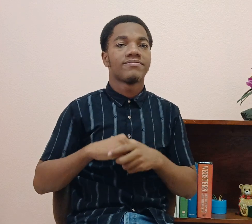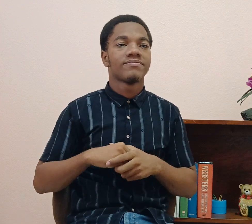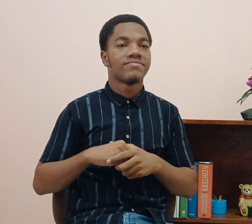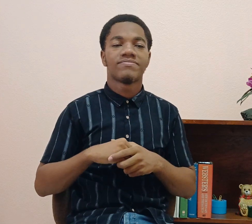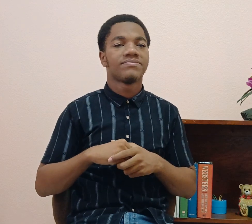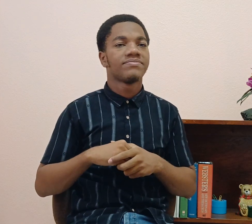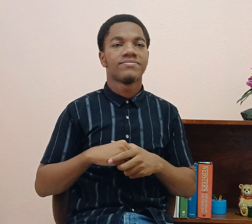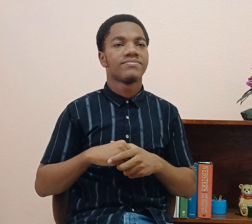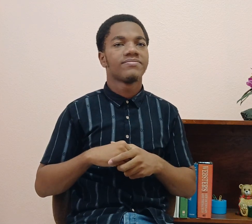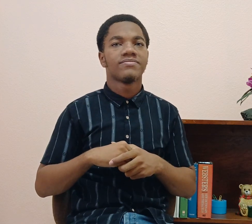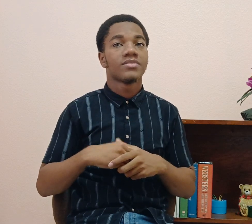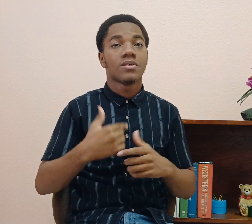Please forgive me, Lord.